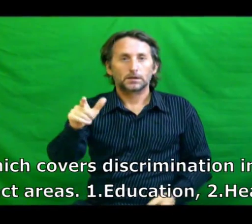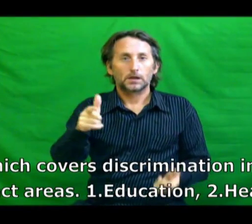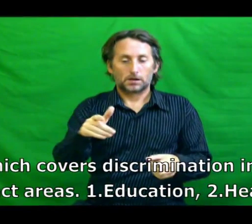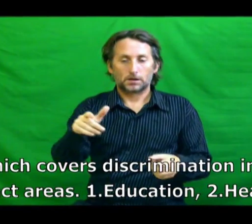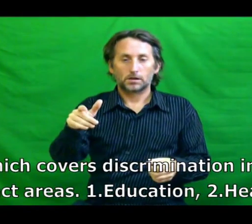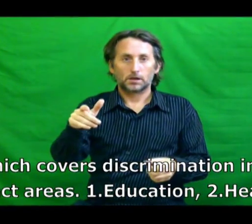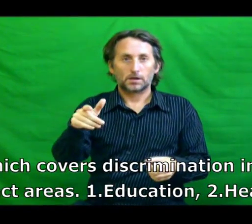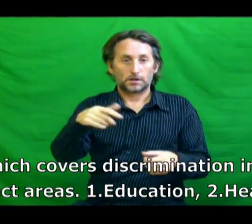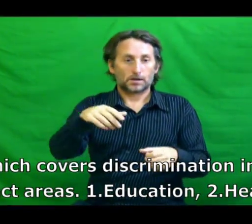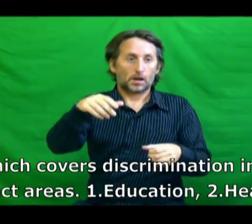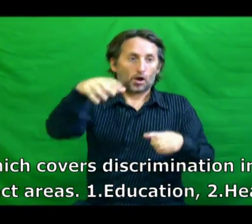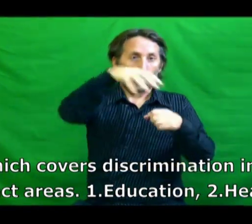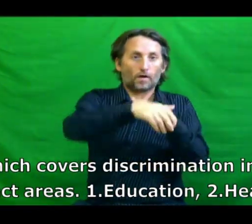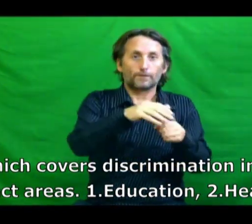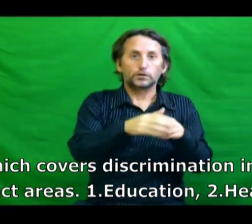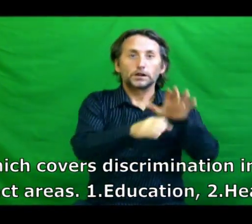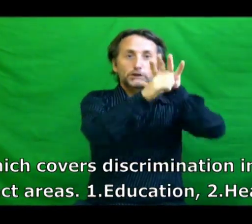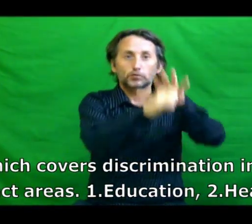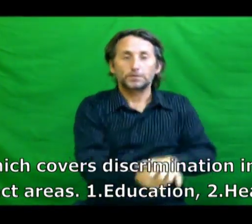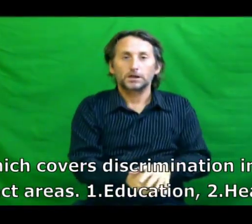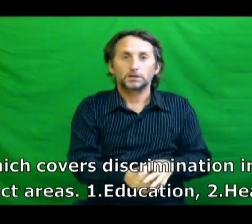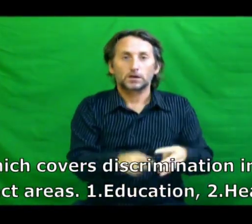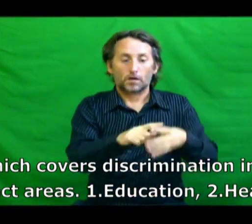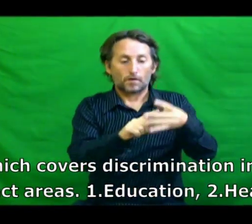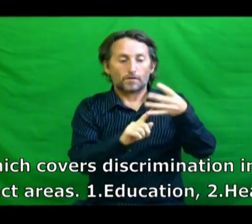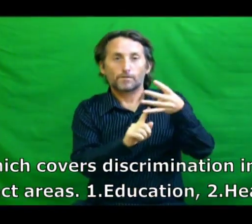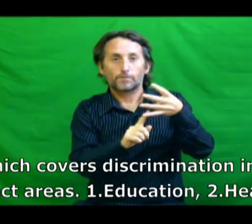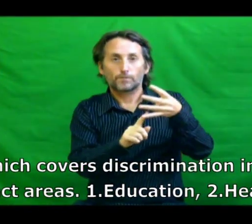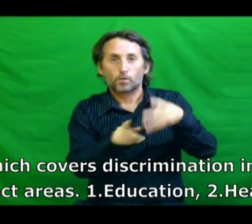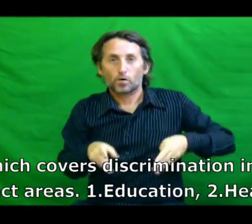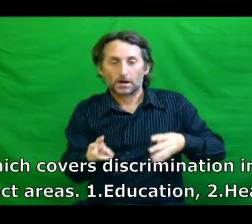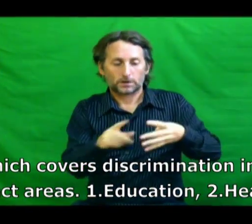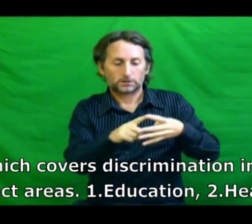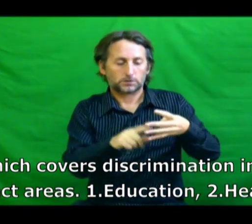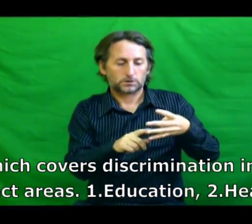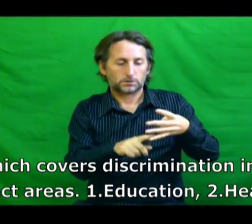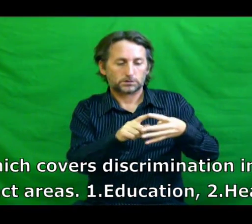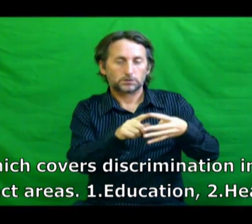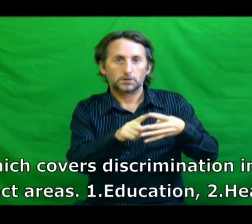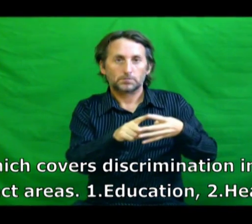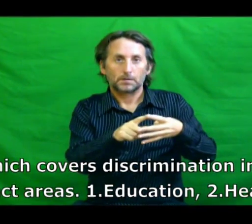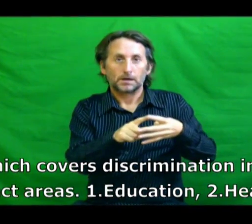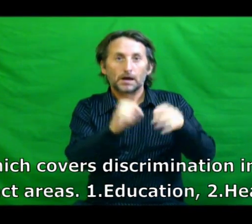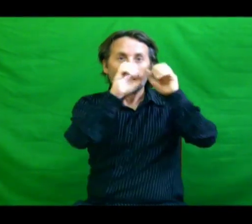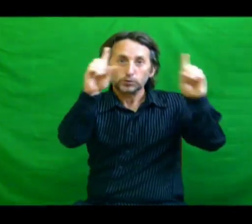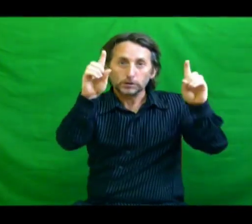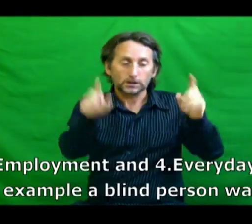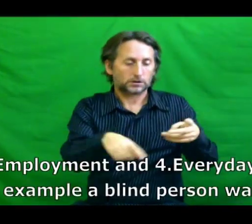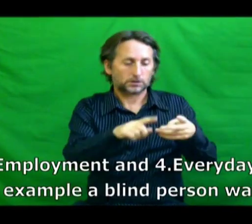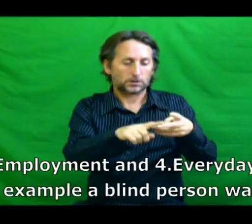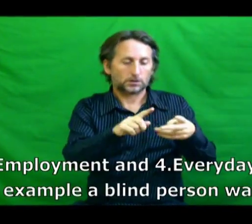which covers discrimination in 4 distinct areas. Firstly, education, second,